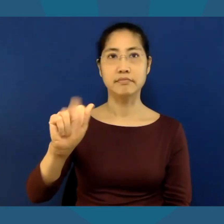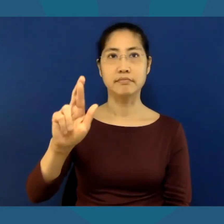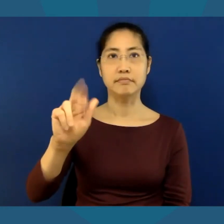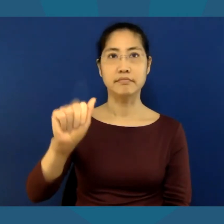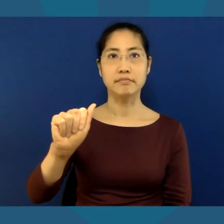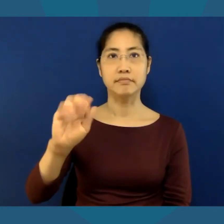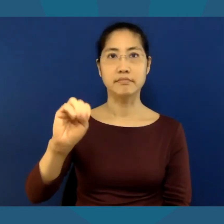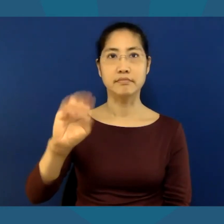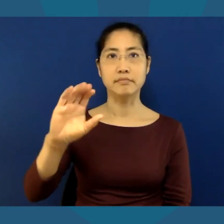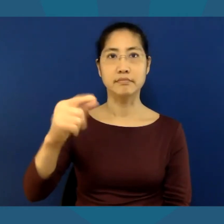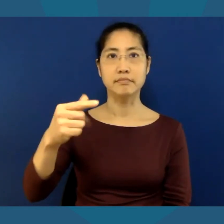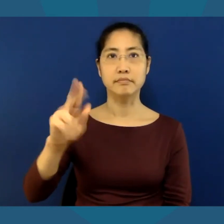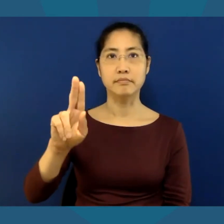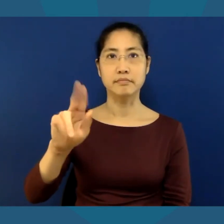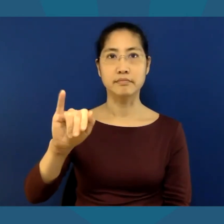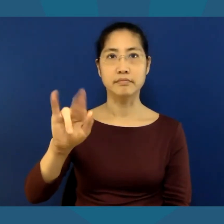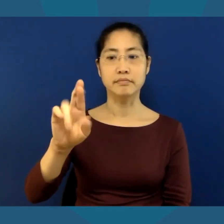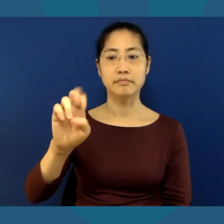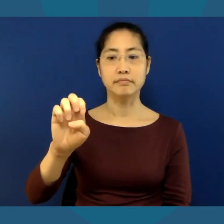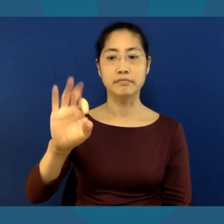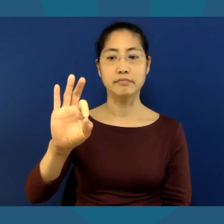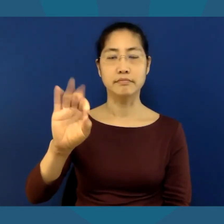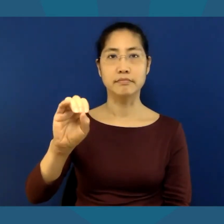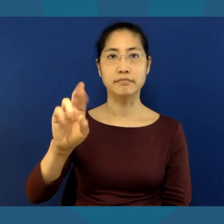Barbara McGuire for